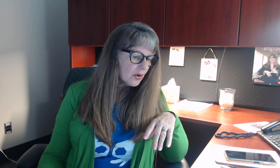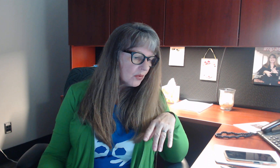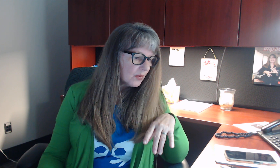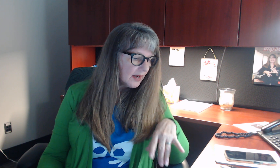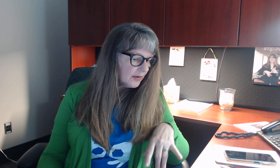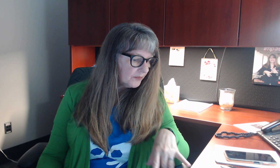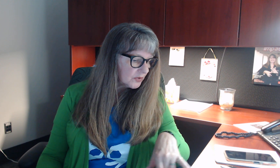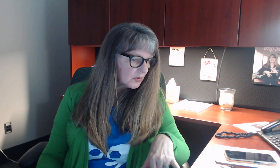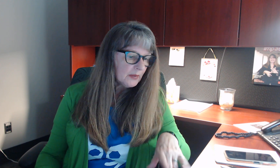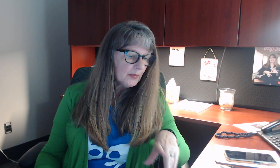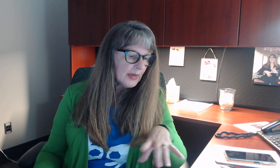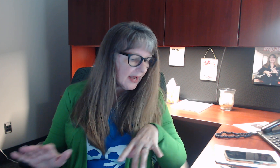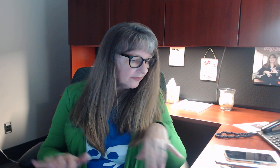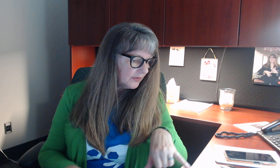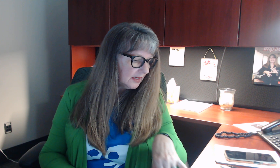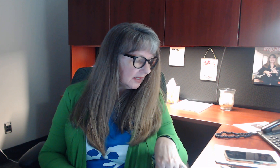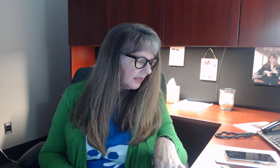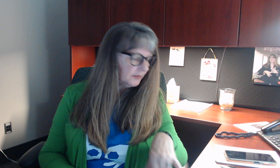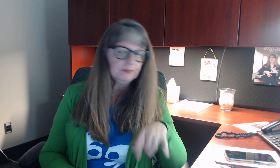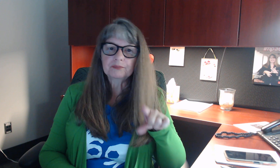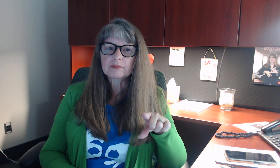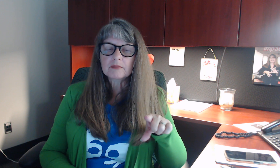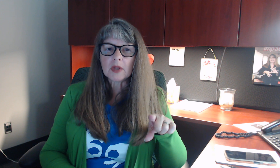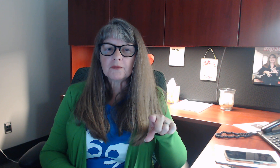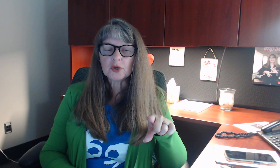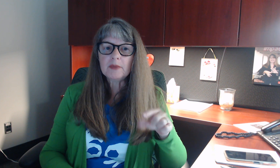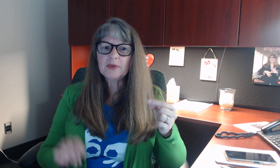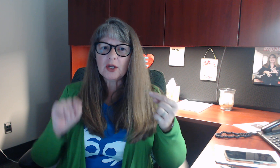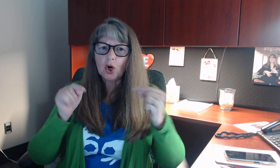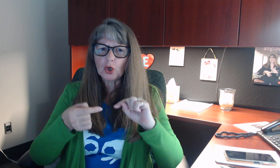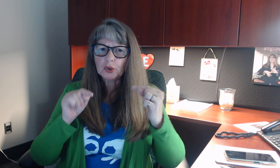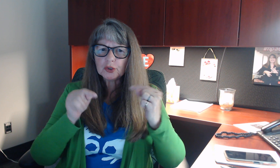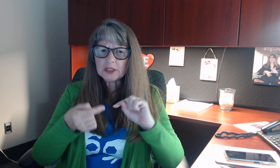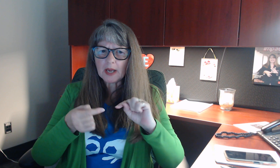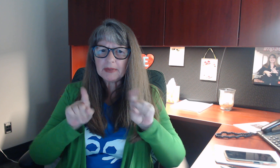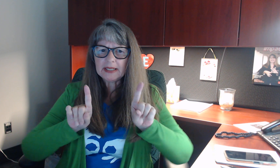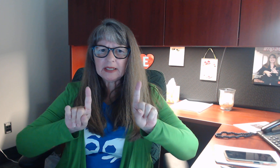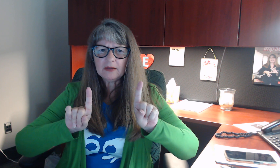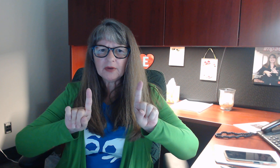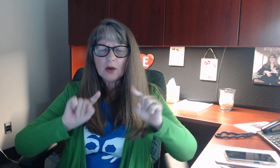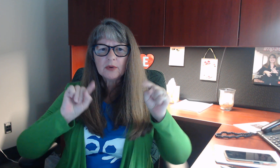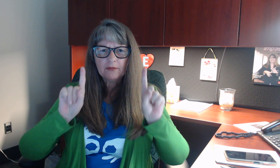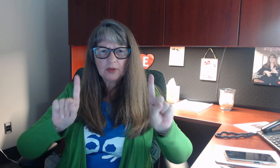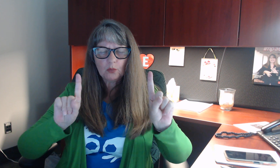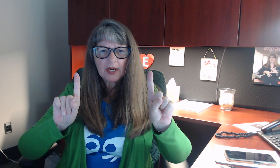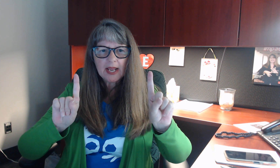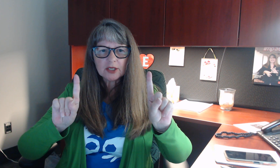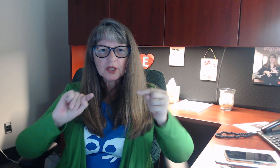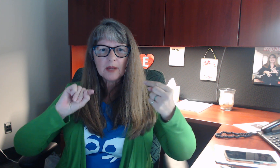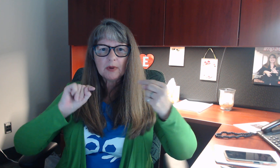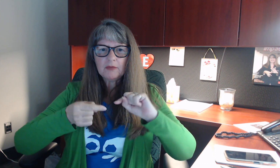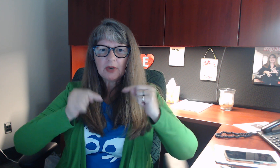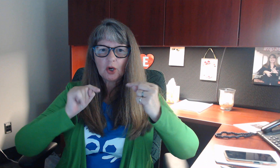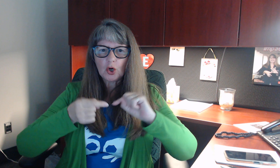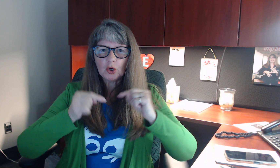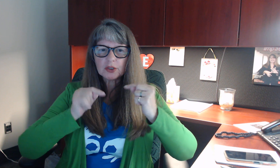so we have the first one, we've done hurt, I believe. We have the one hand shape, and we've done hurt,